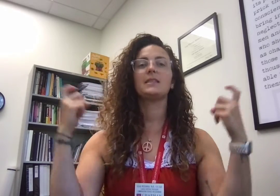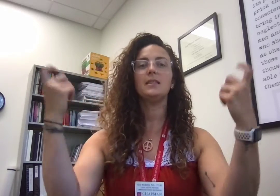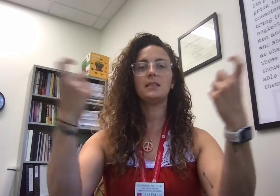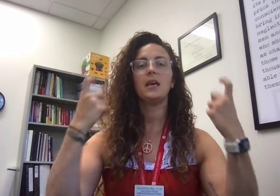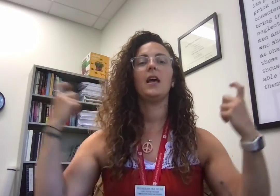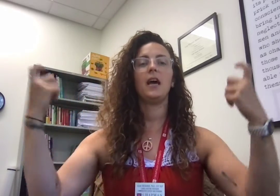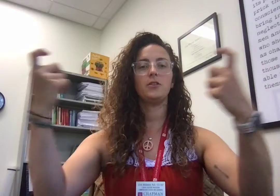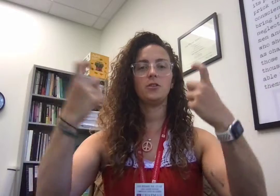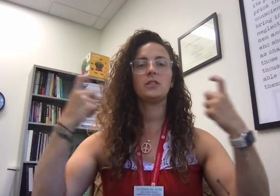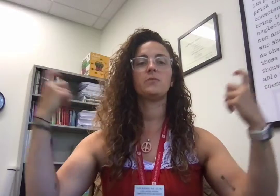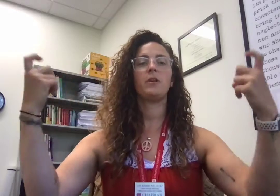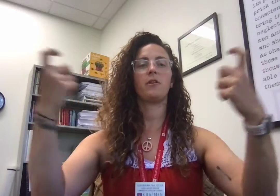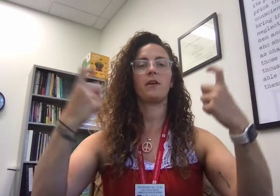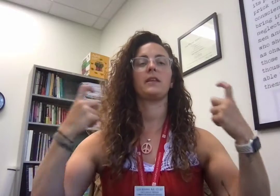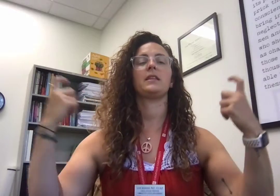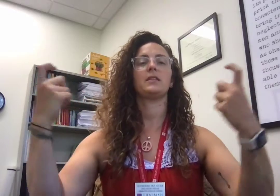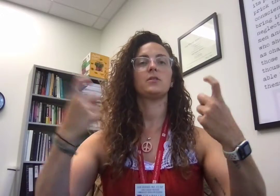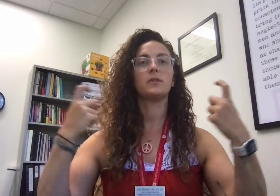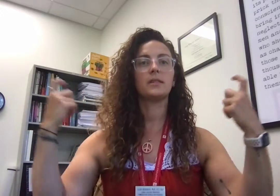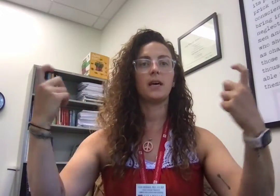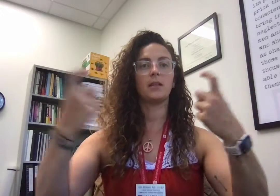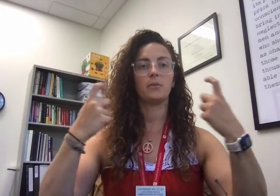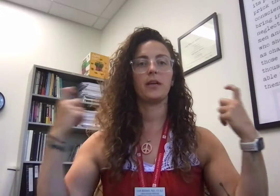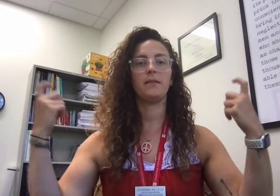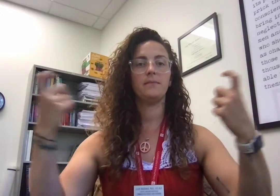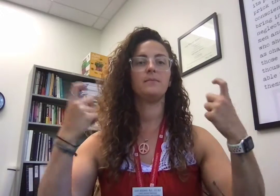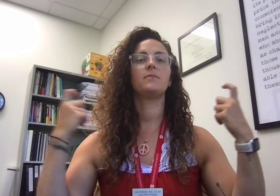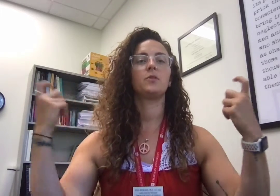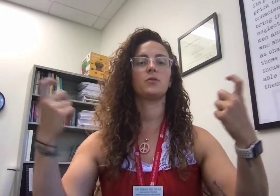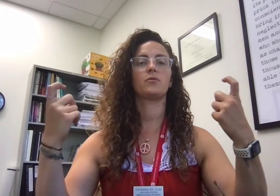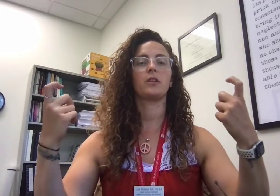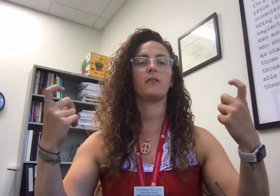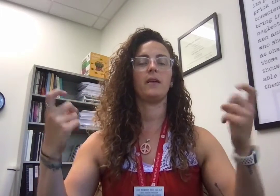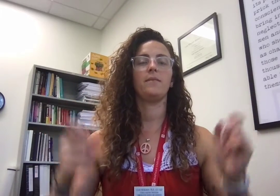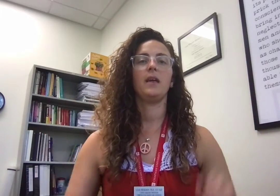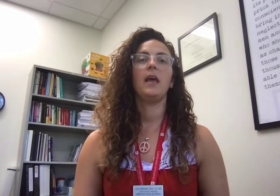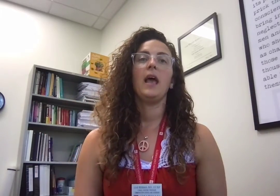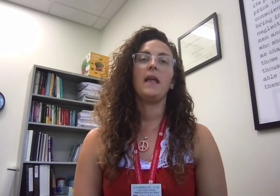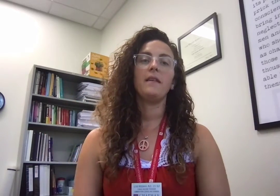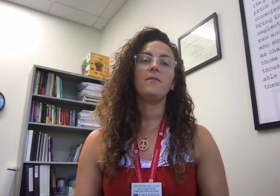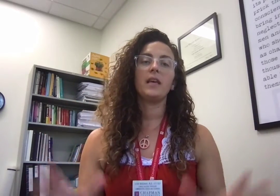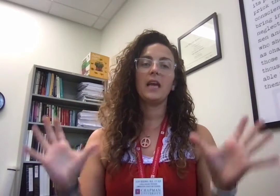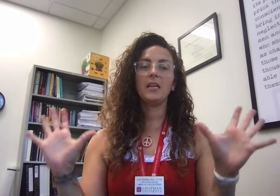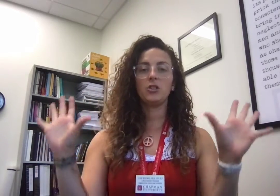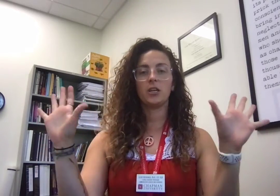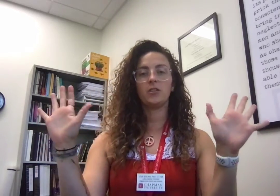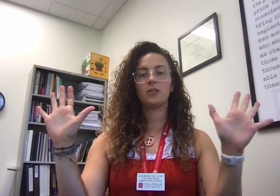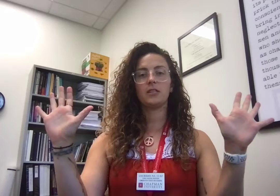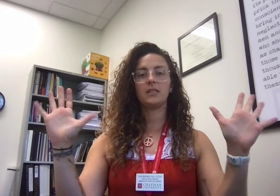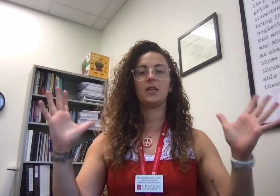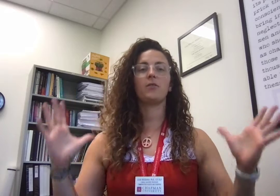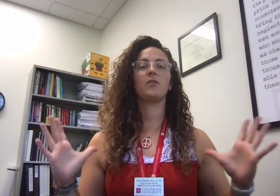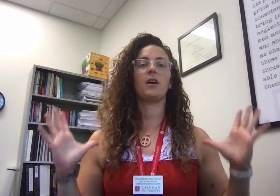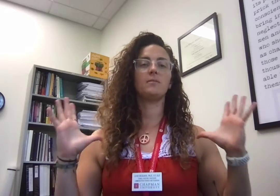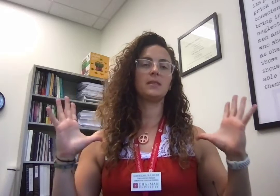X's, and you just spin it around like this. So celebrate, which is really great. And then vacation, you're gonna take your thumbs